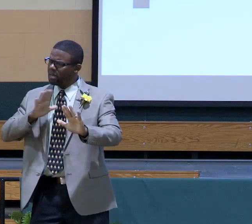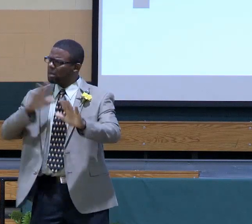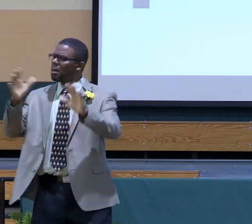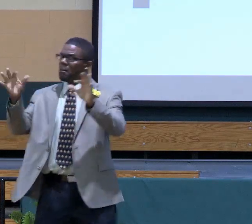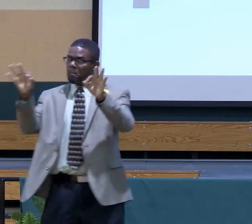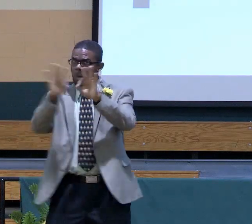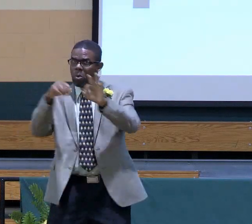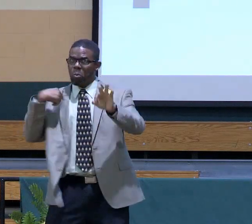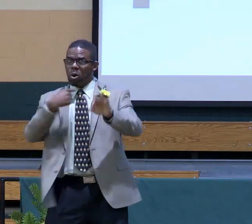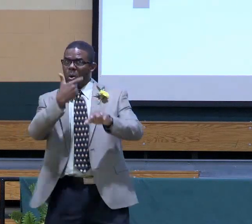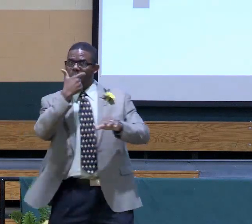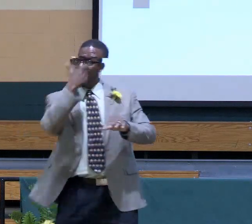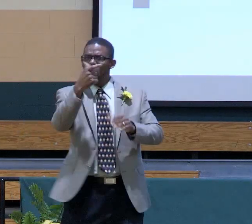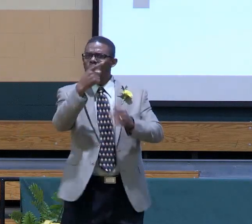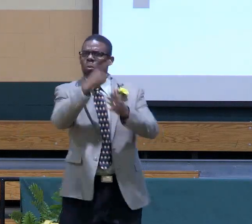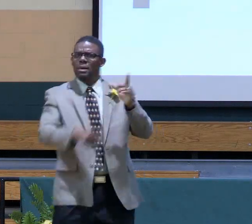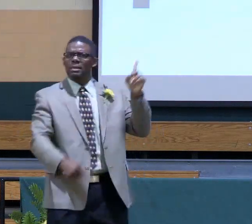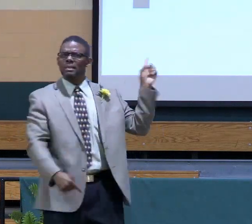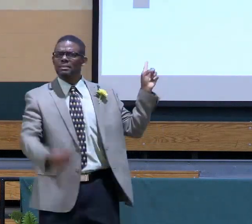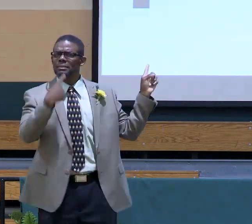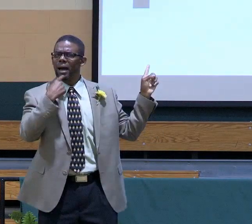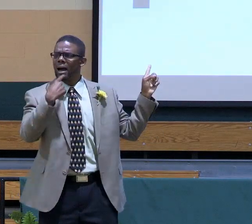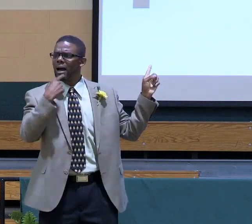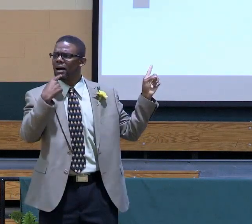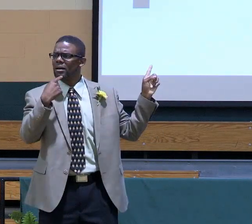friends were going, what's the deal? I said, hold on, let's just see what he has to say.